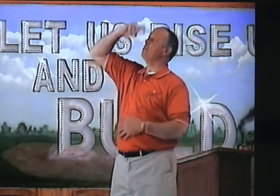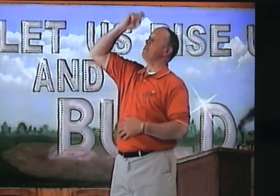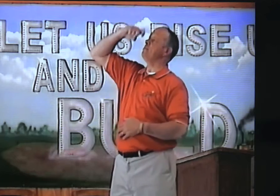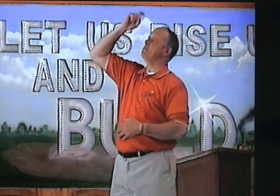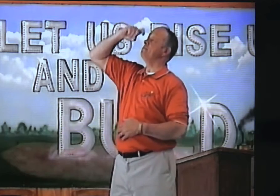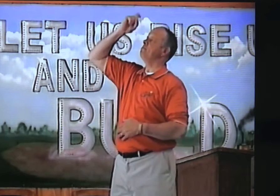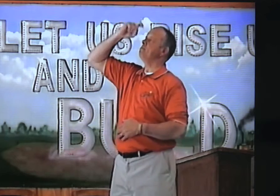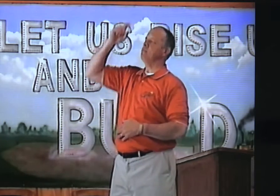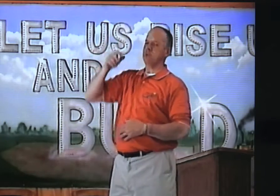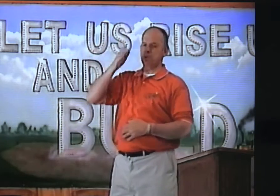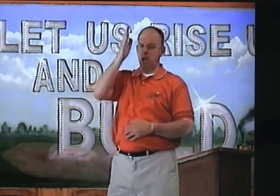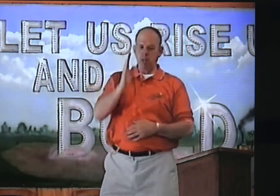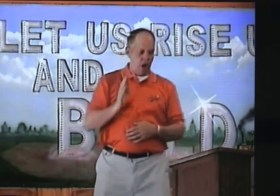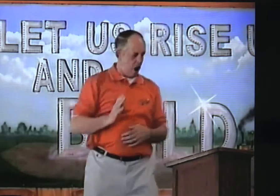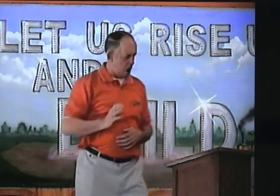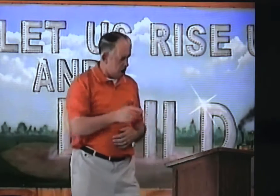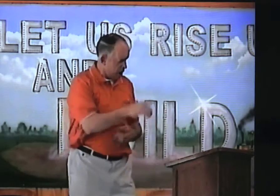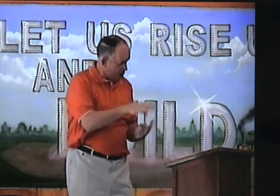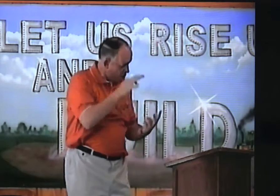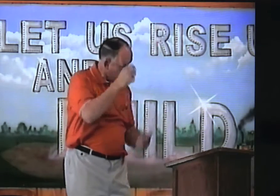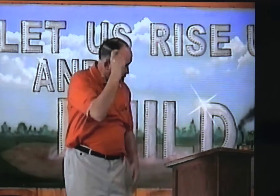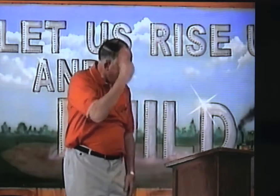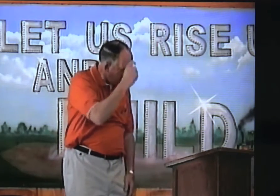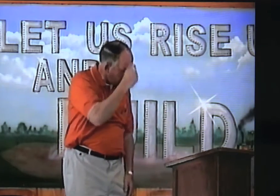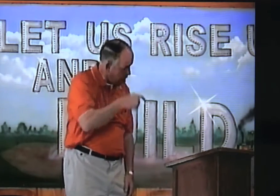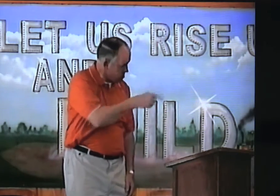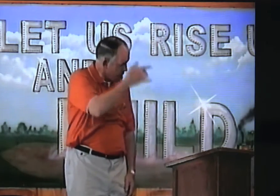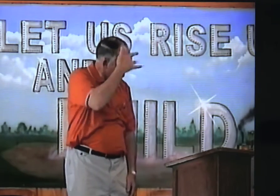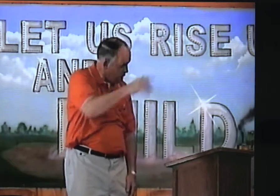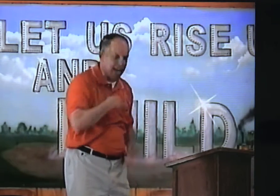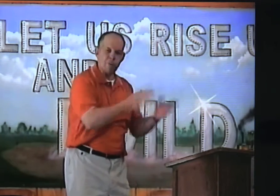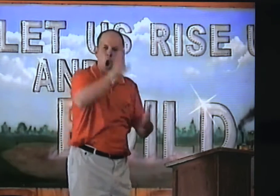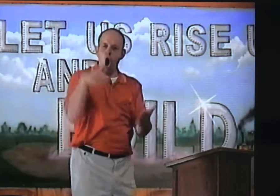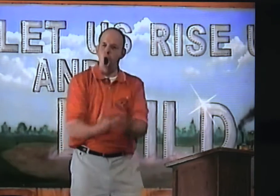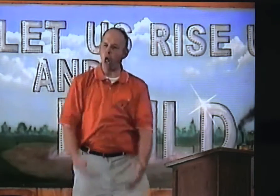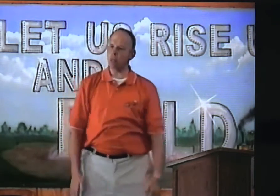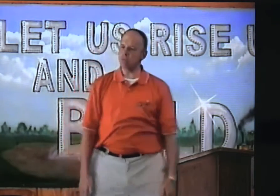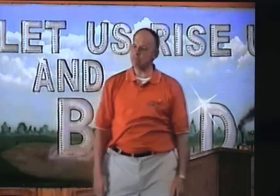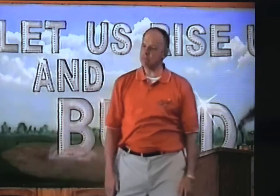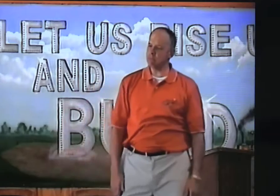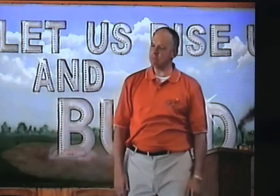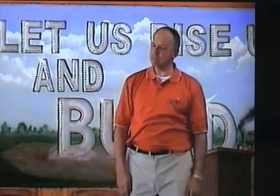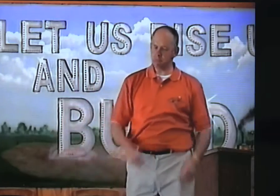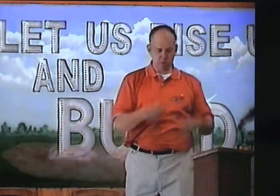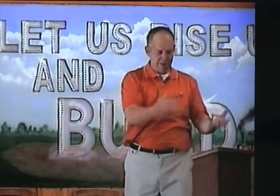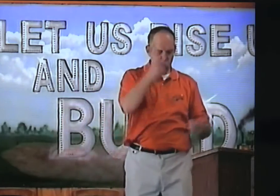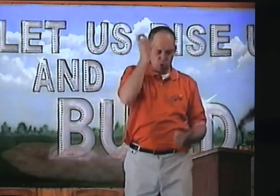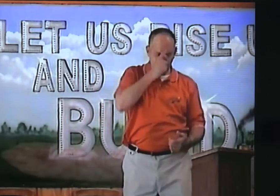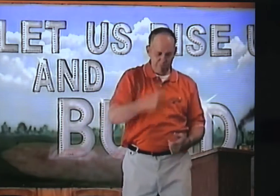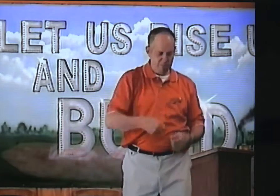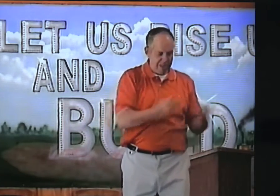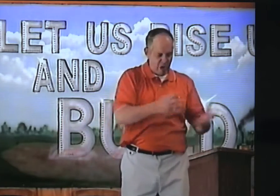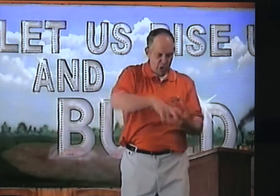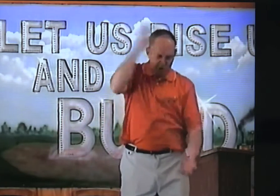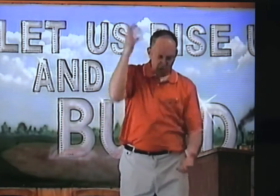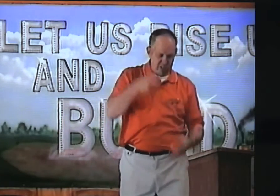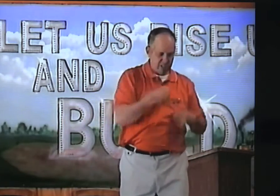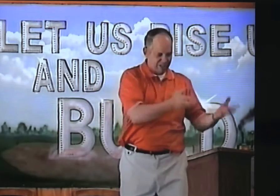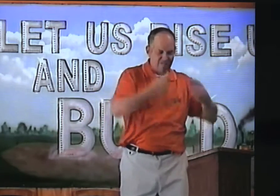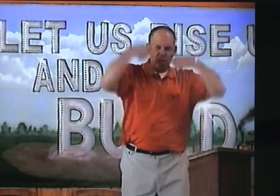You know, God, I want wisdom. Jesus. I said, you chose wisdom, you're smarter than all. And I'm going to give you wisdom, I'm